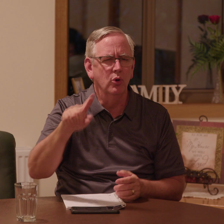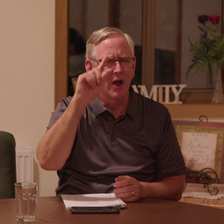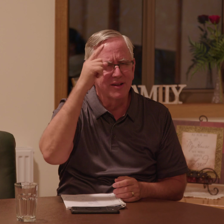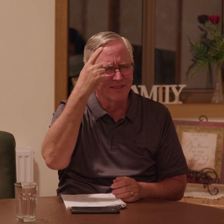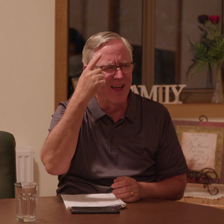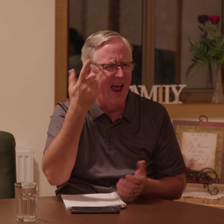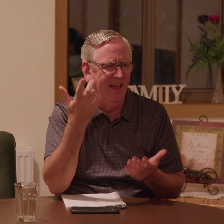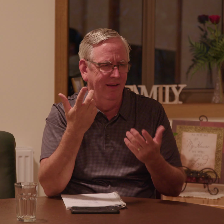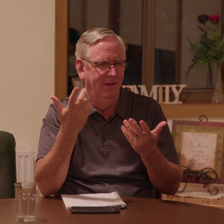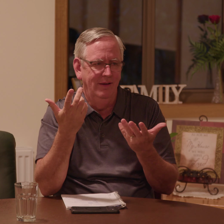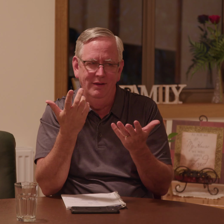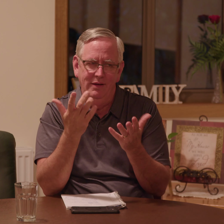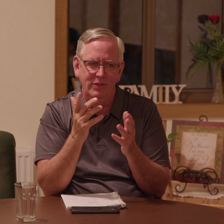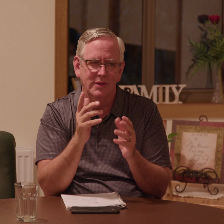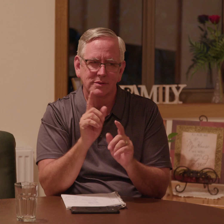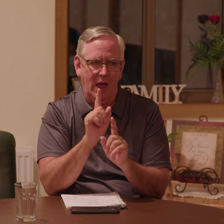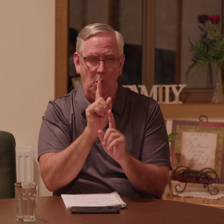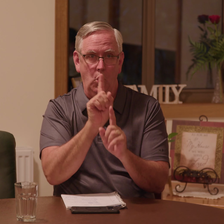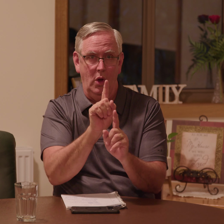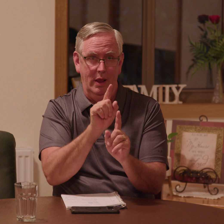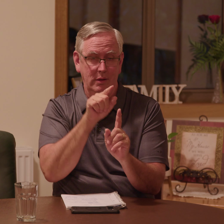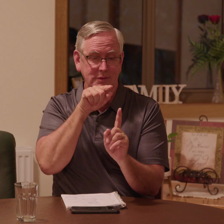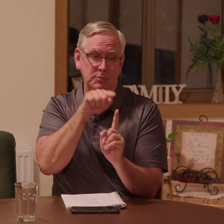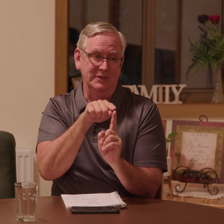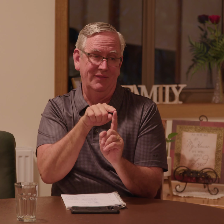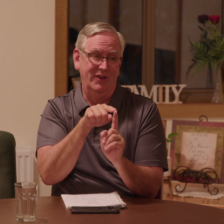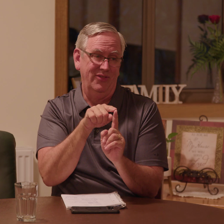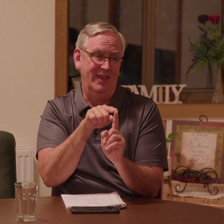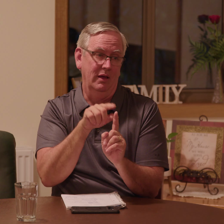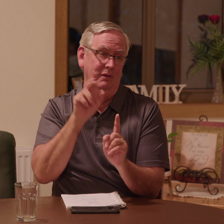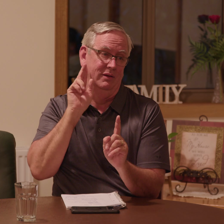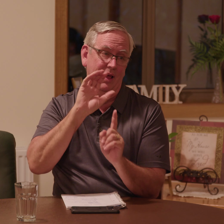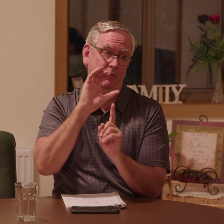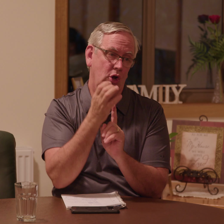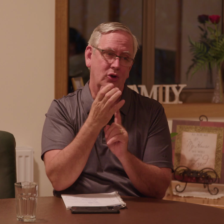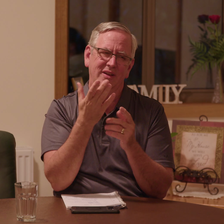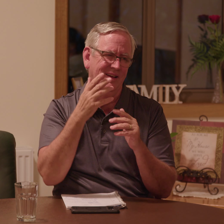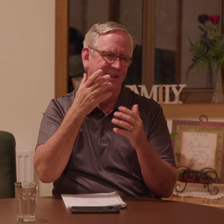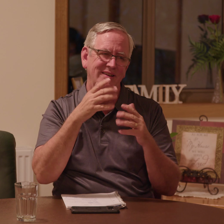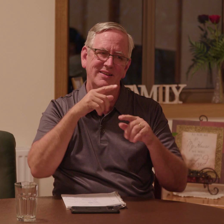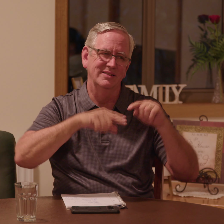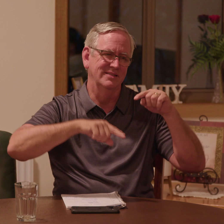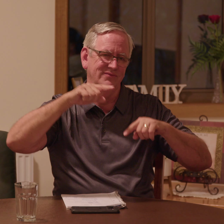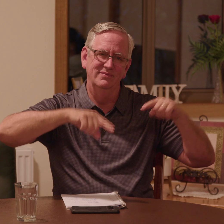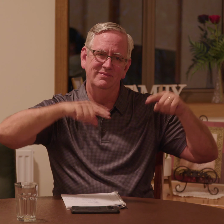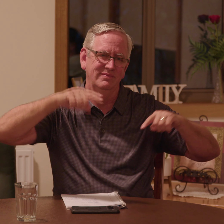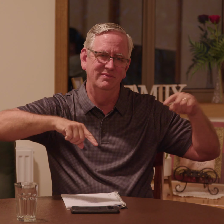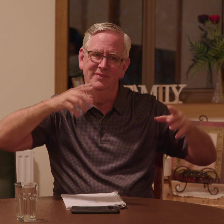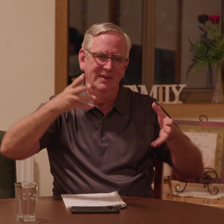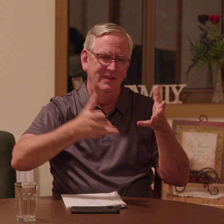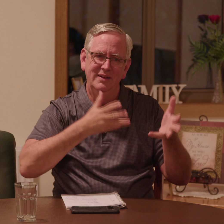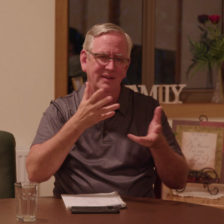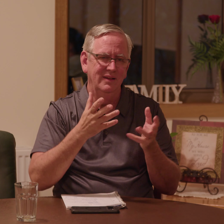with that. And I'm telling you all this to help you understand there is not one specific thing that is deaf culture. There's a whole